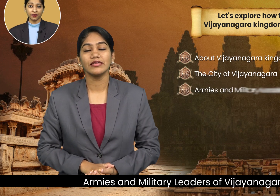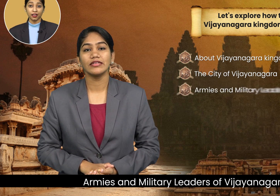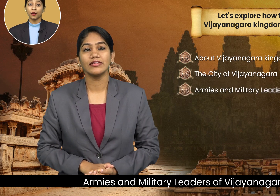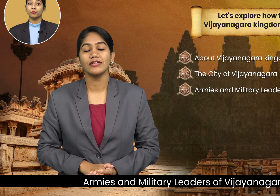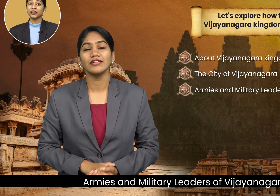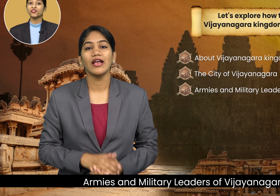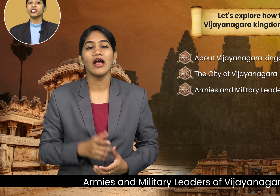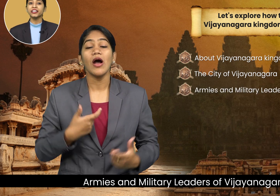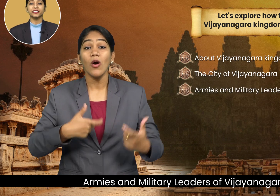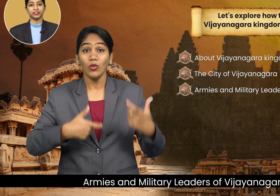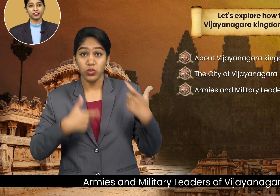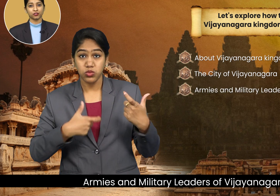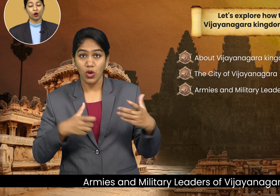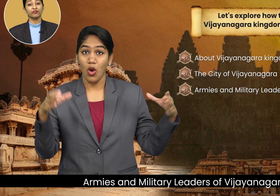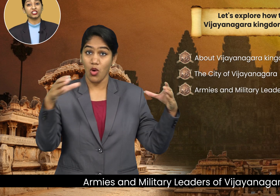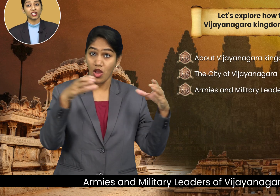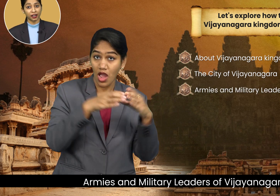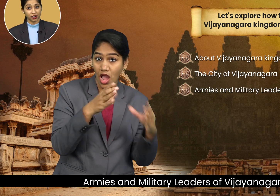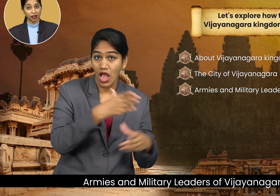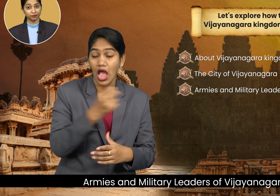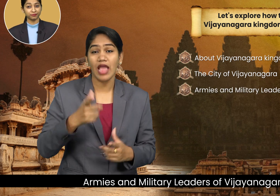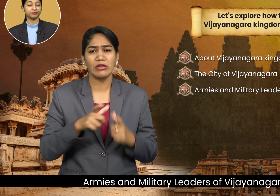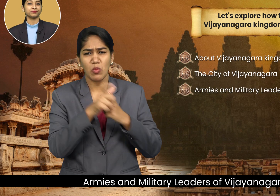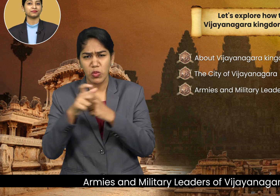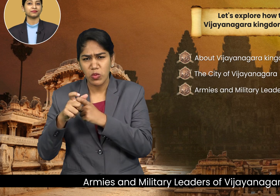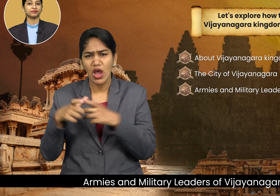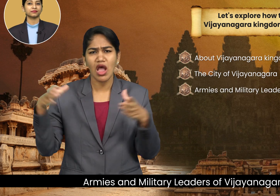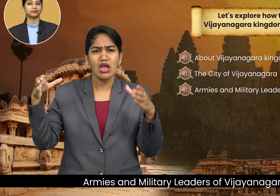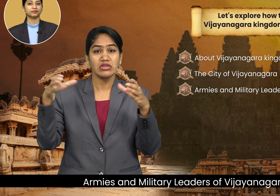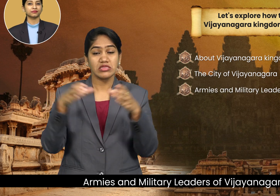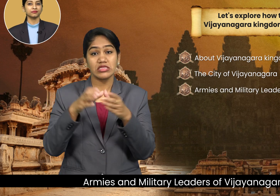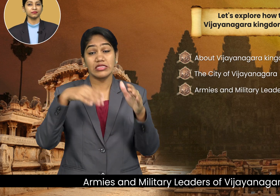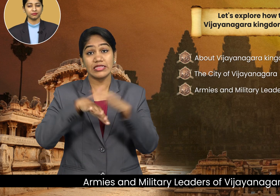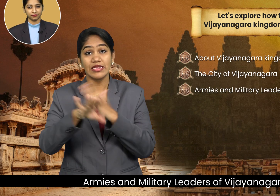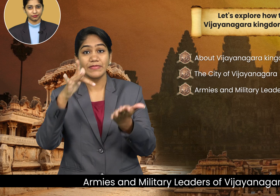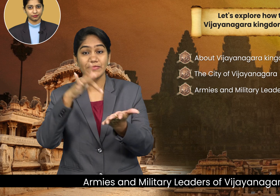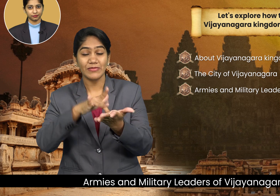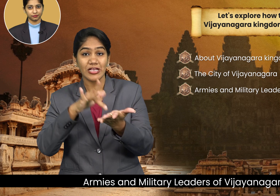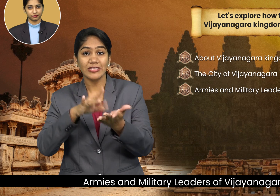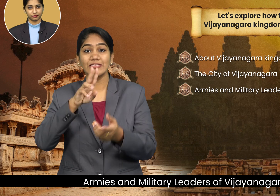armies and military leaders of Vijayanagara,